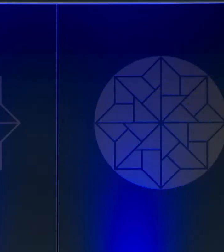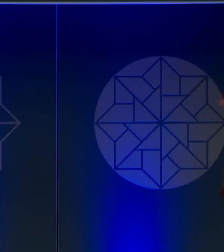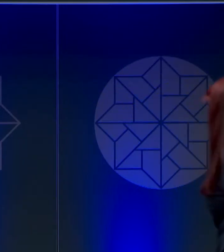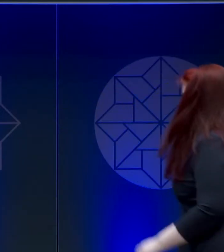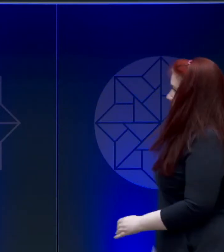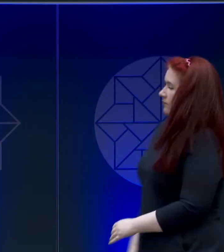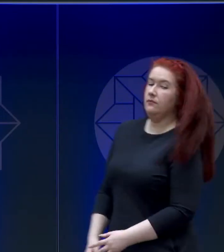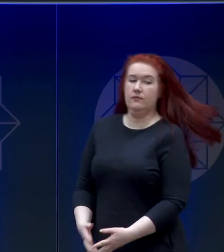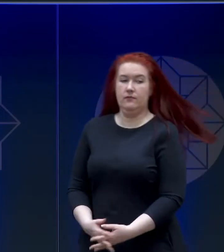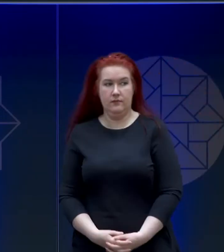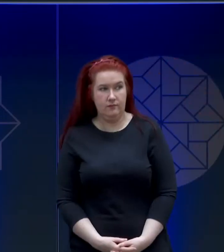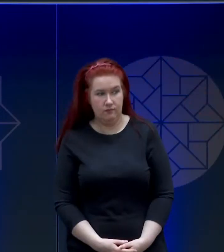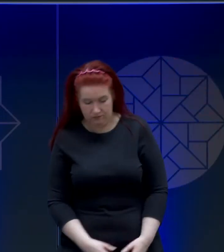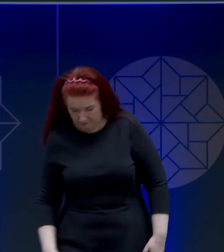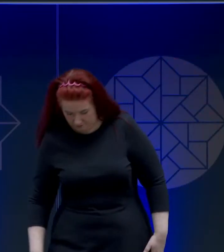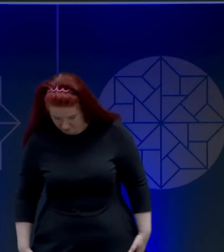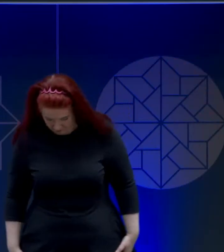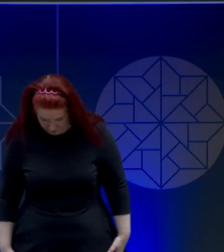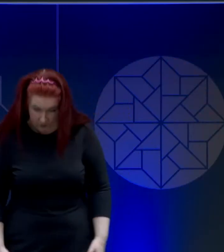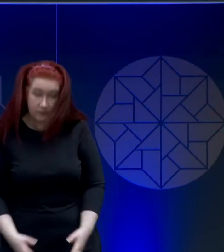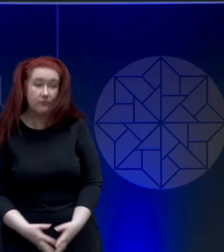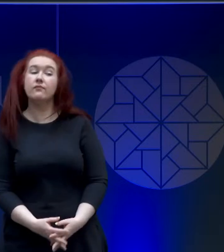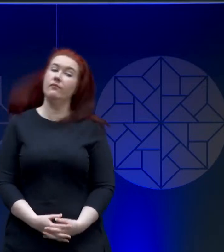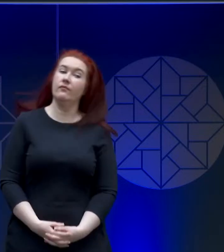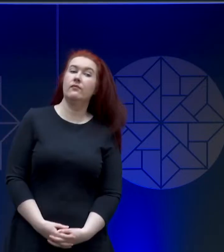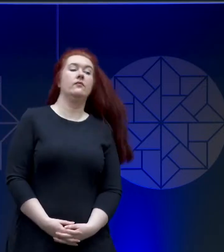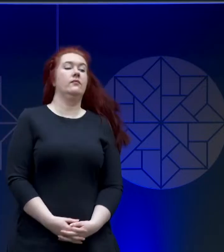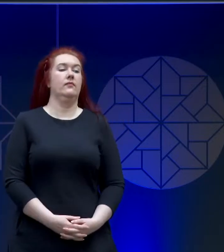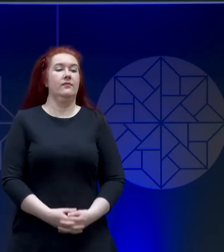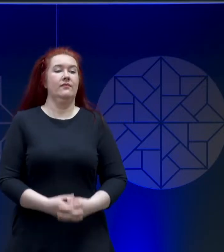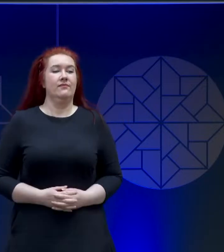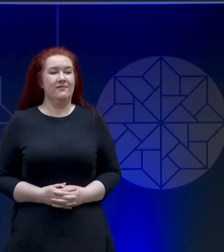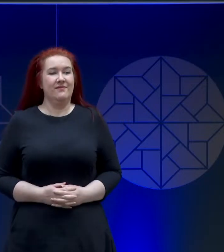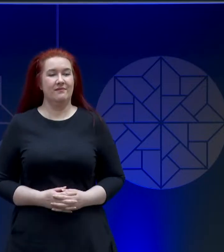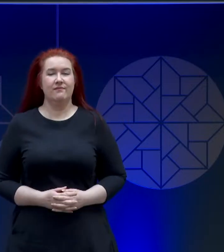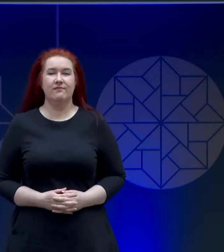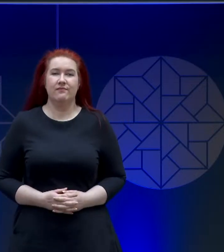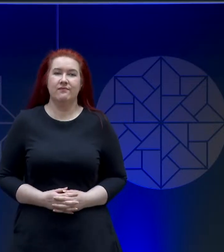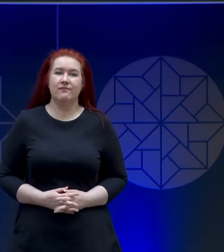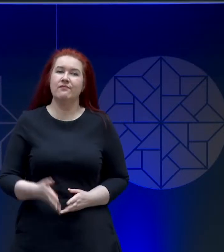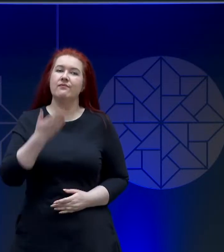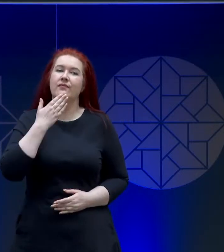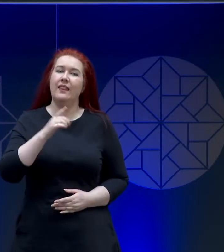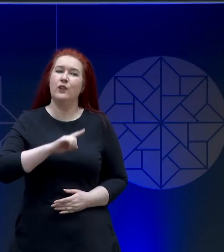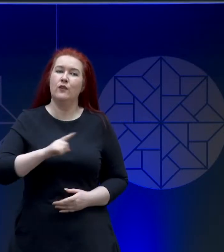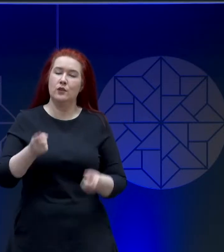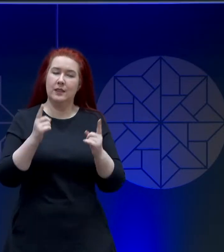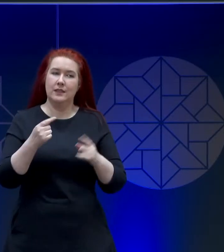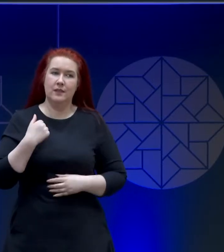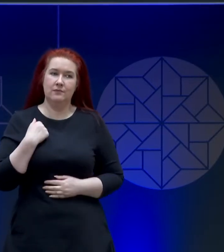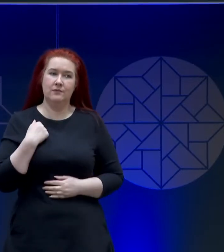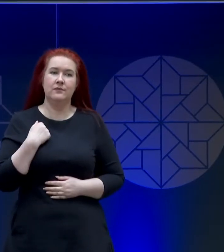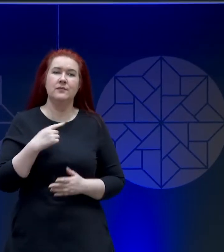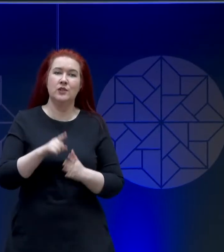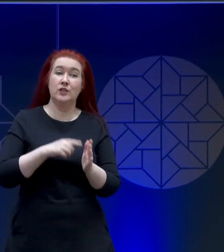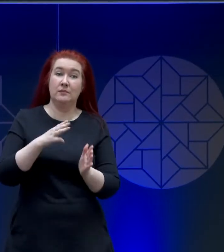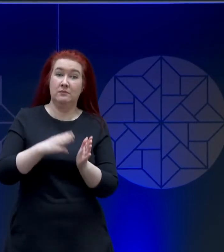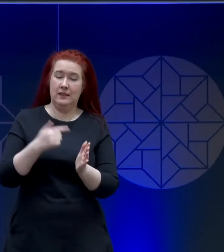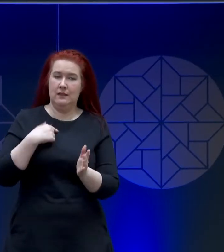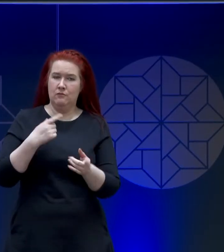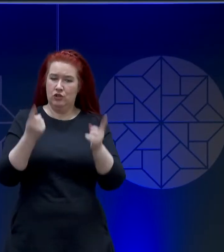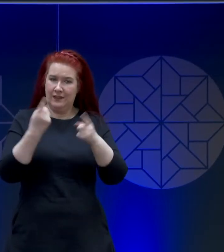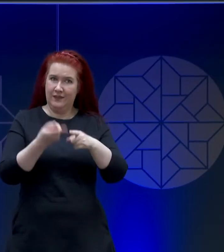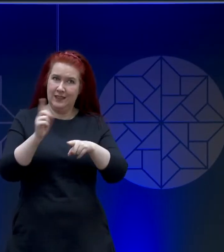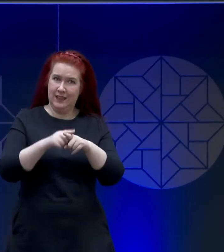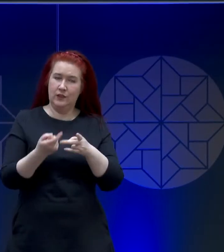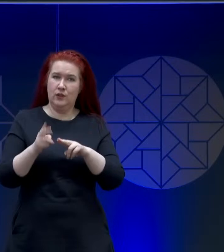There's just a lady that's waving there. Thank you, First Minister. I'm Janet Monkman. I'm Chief Executive of